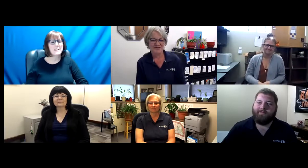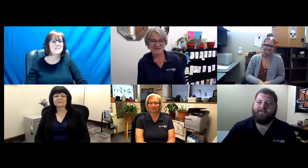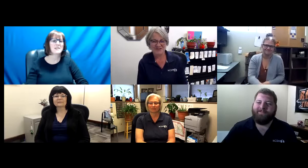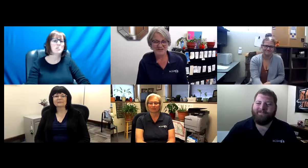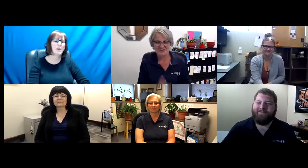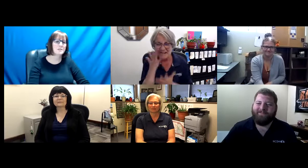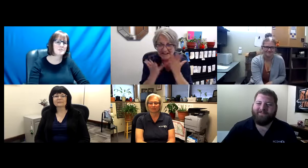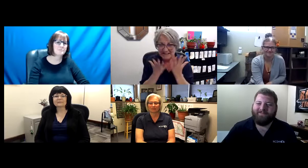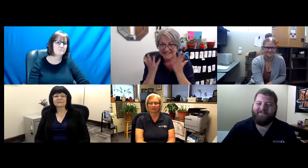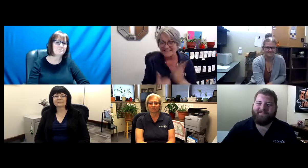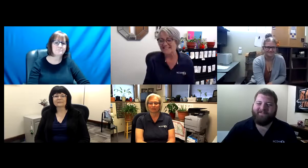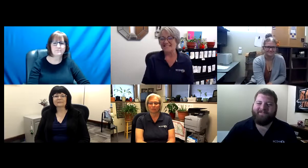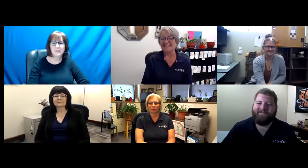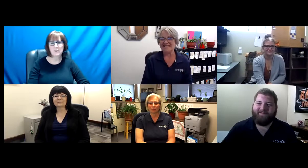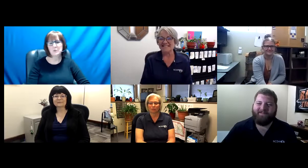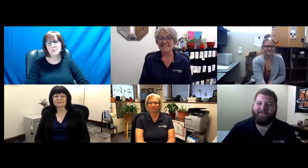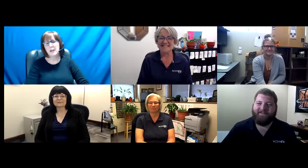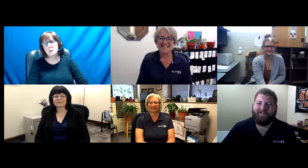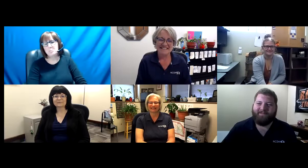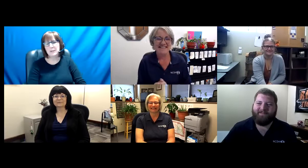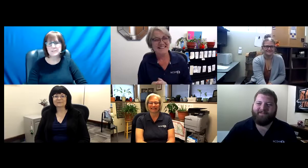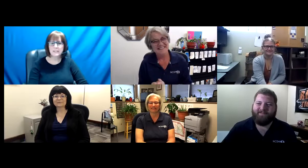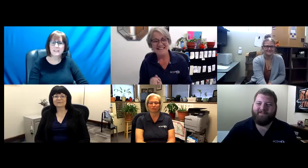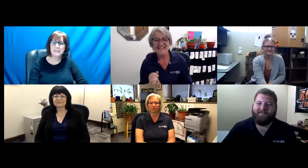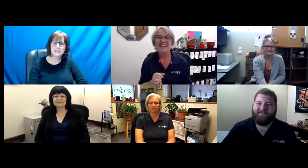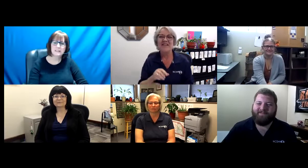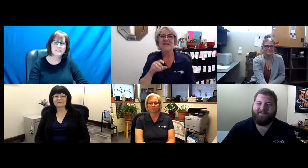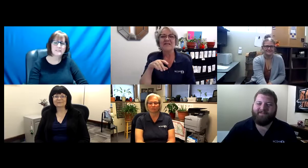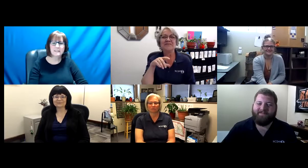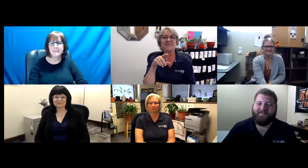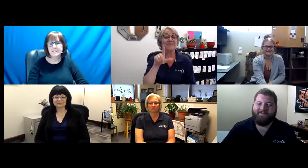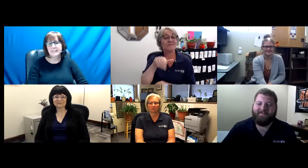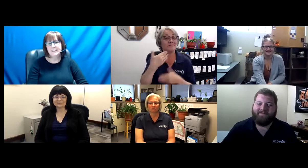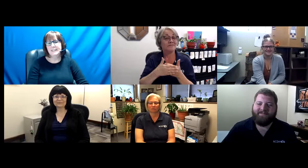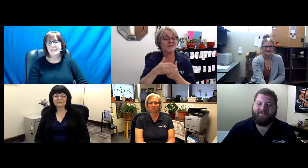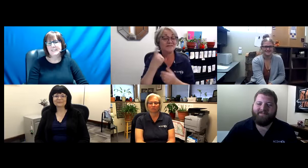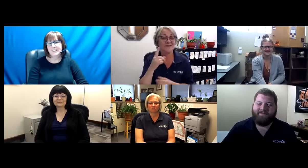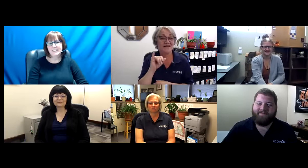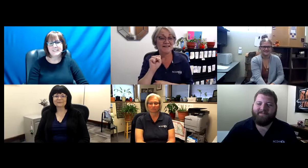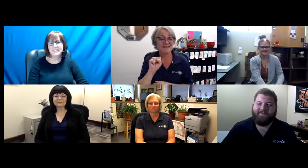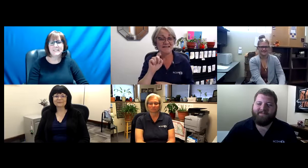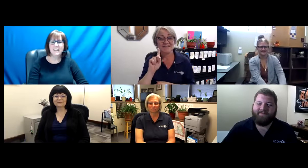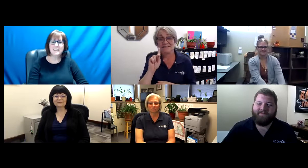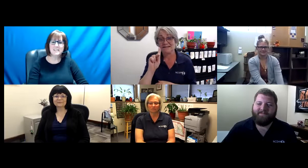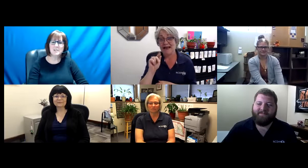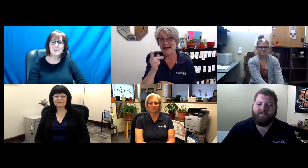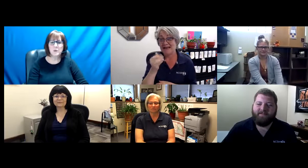sticky pants. Oh, how embarrassing. Yikes. All right. Next, we will